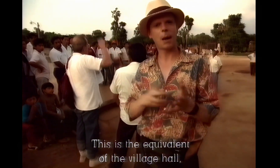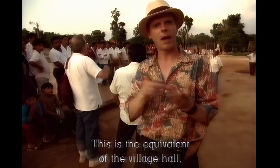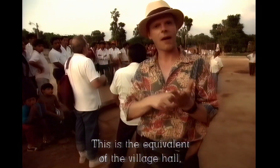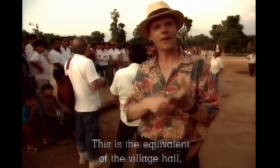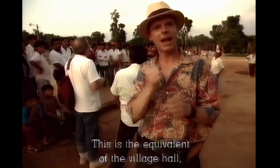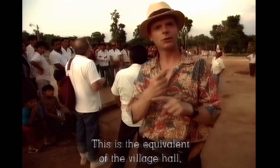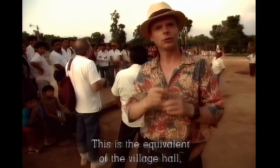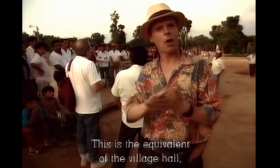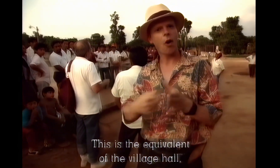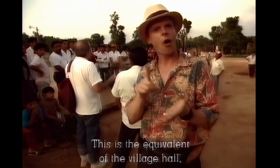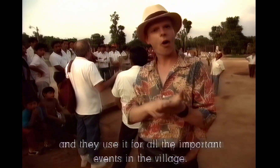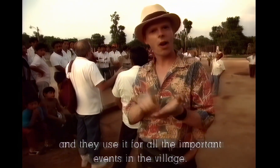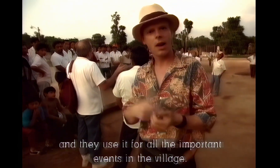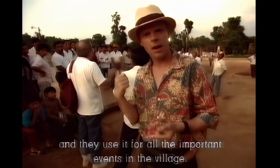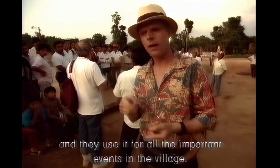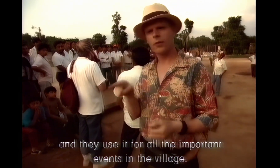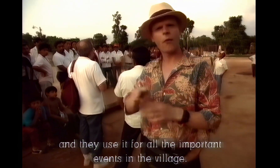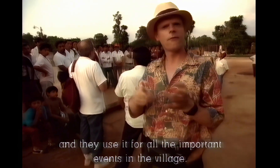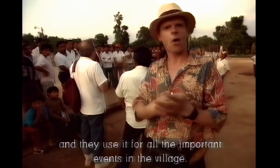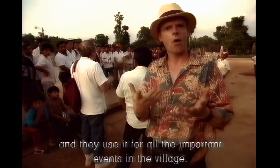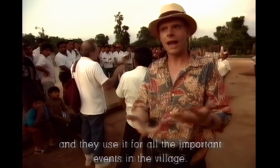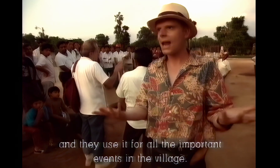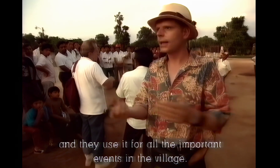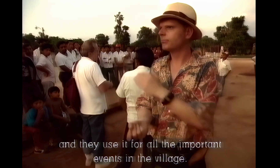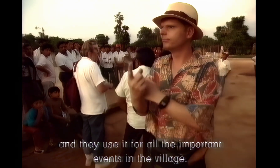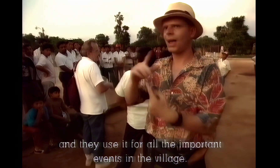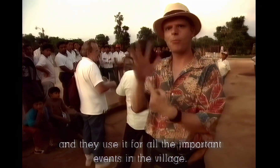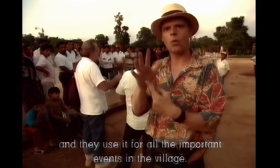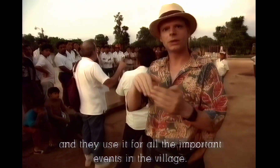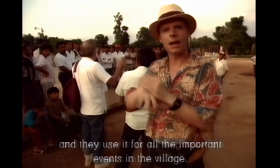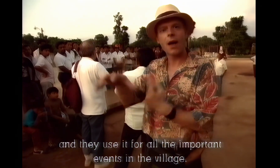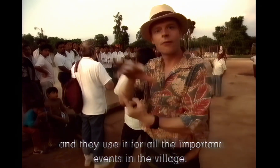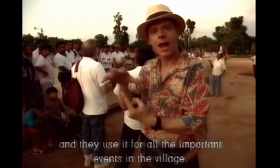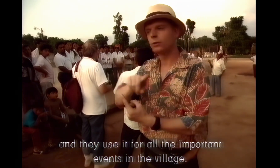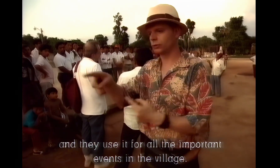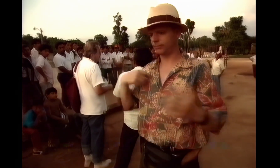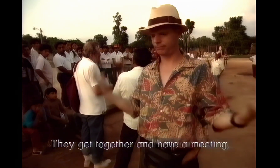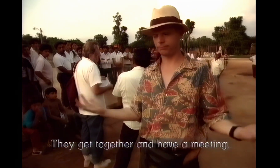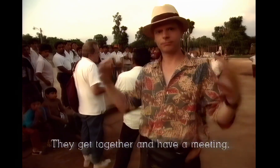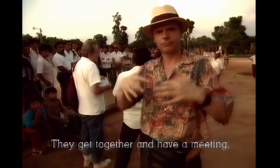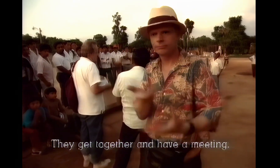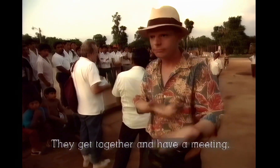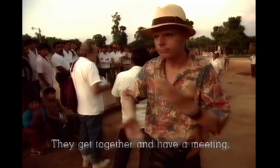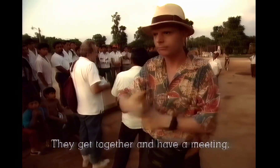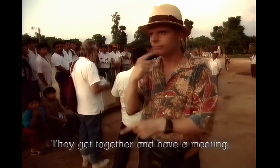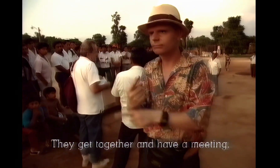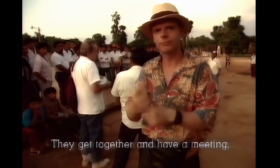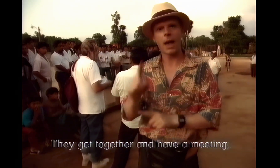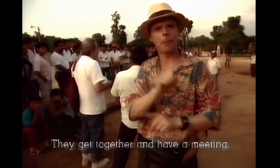This is the equivalent of the village hall, and they use it for all the important events in the village. They get together and have a